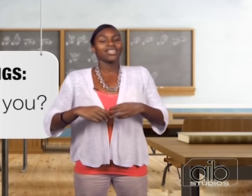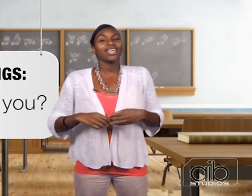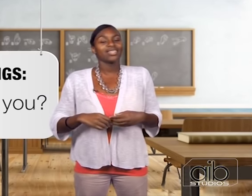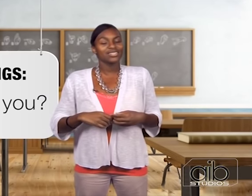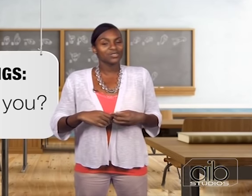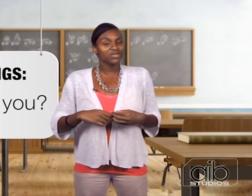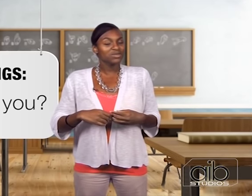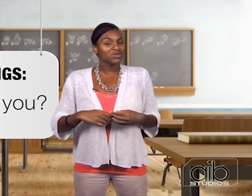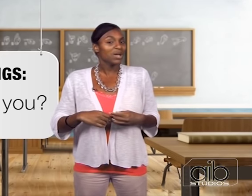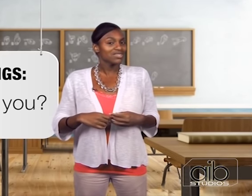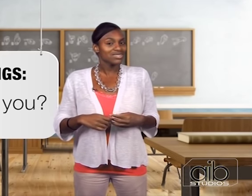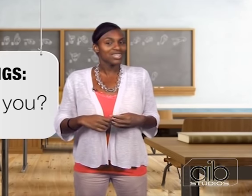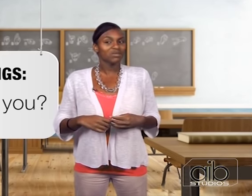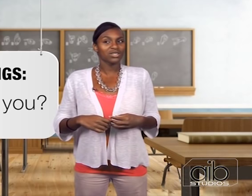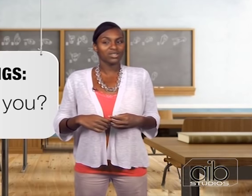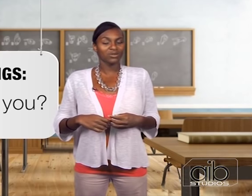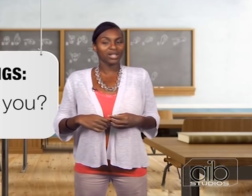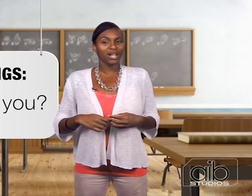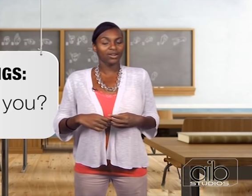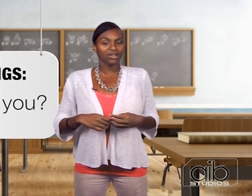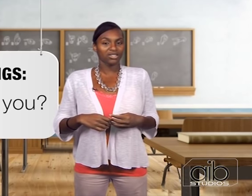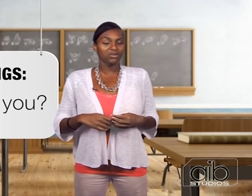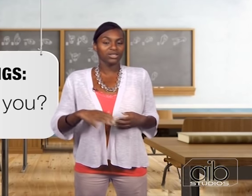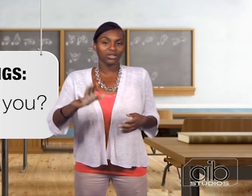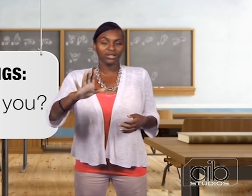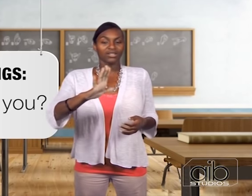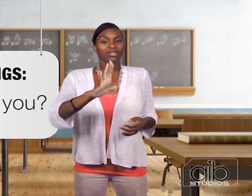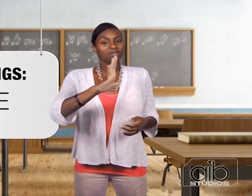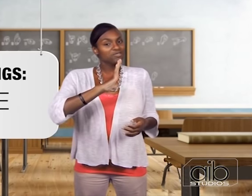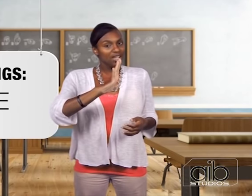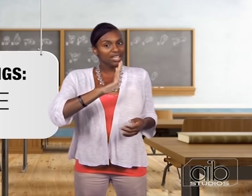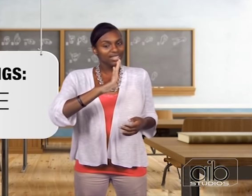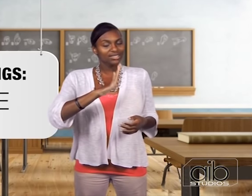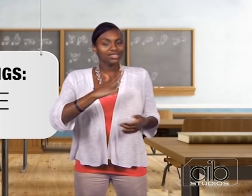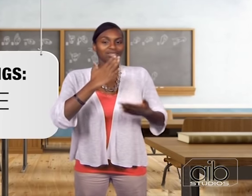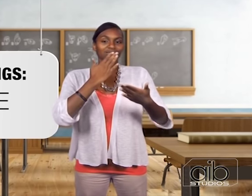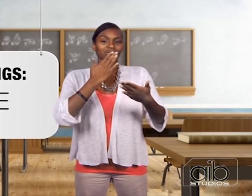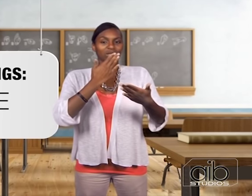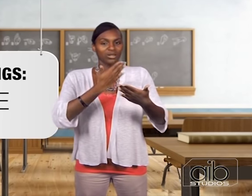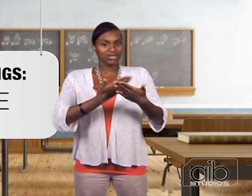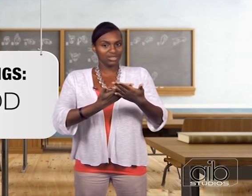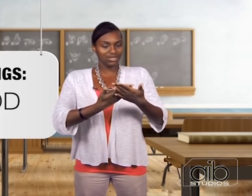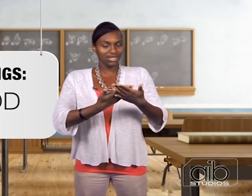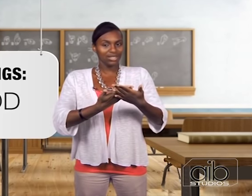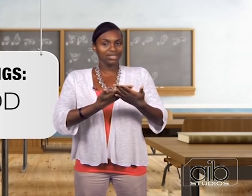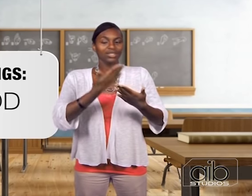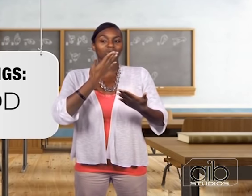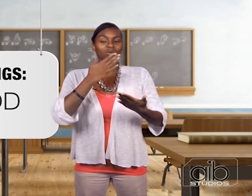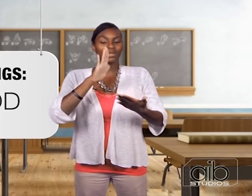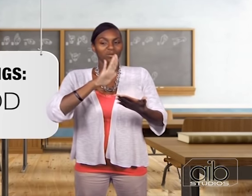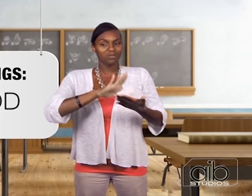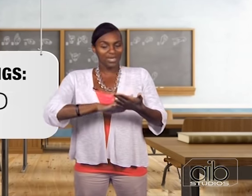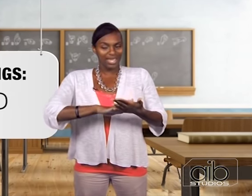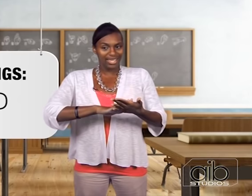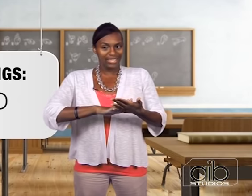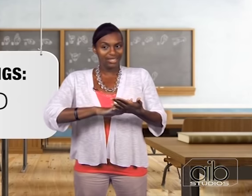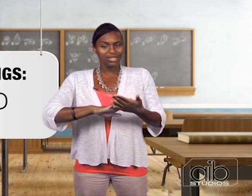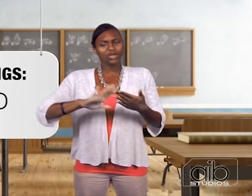the different responses that we learned with how are you, we learned fine, we learned good, we learned bad, we